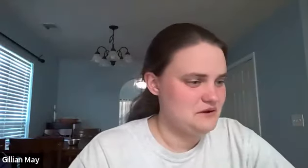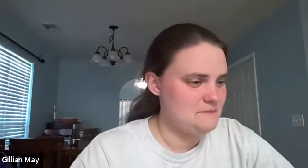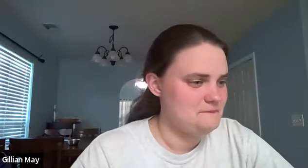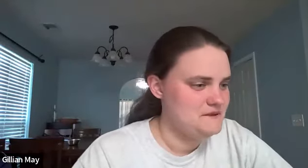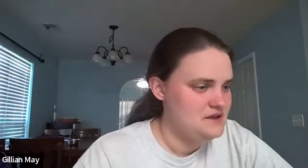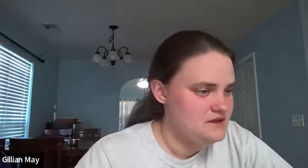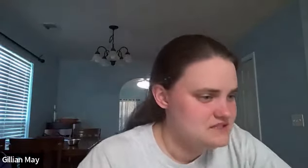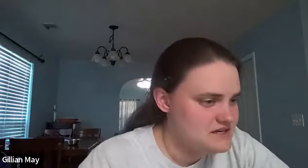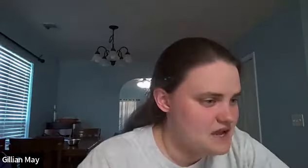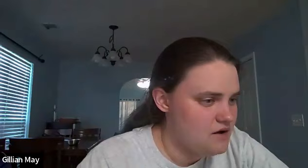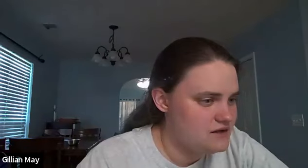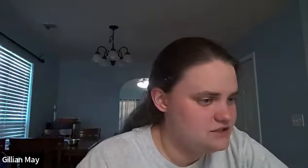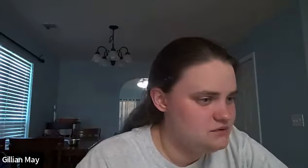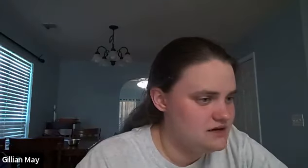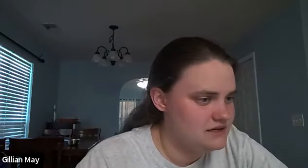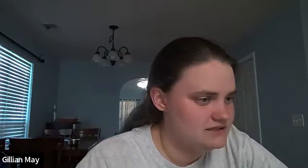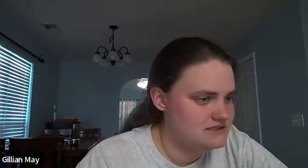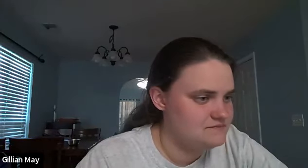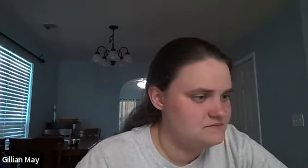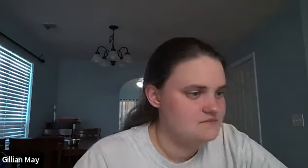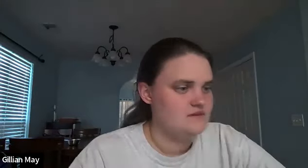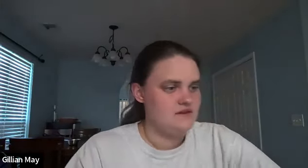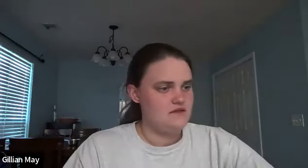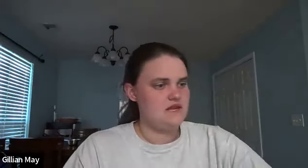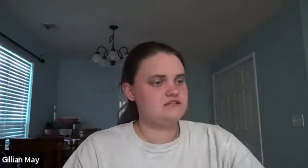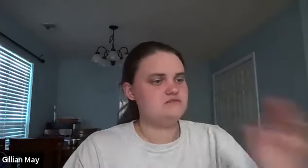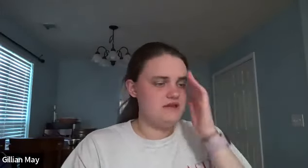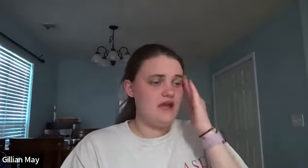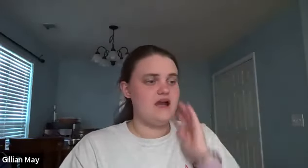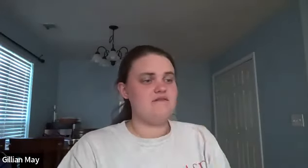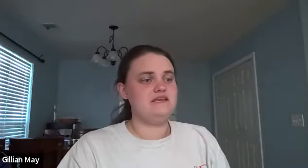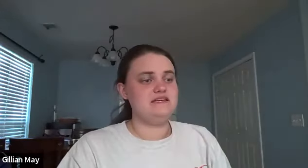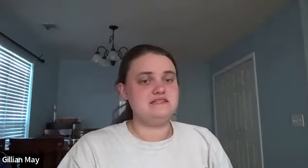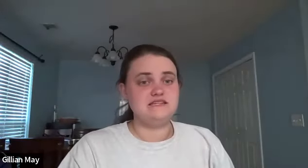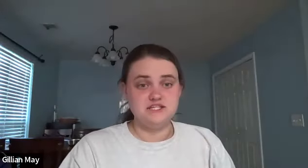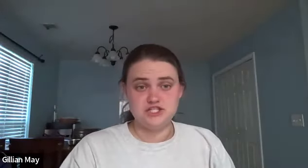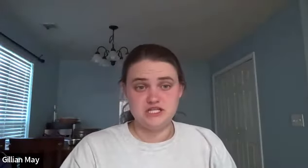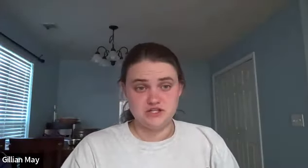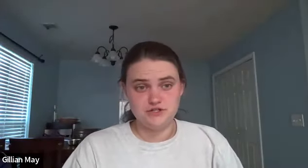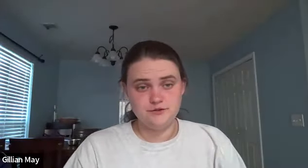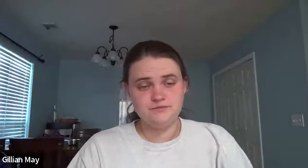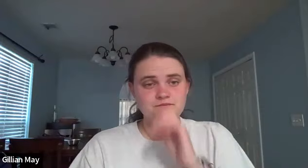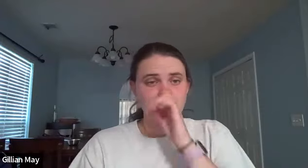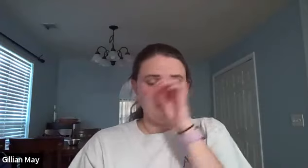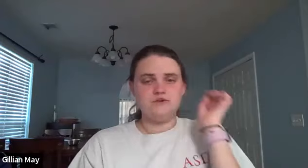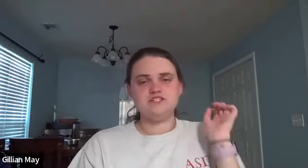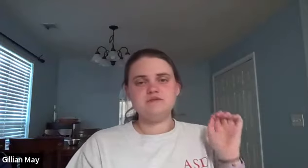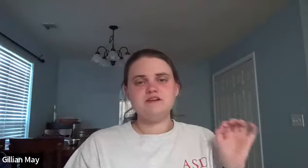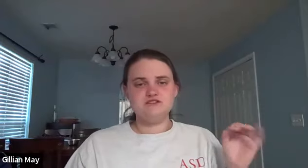Okay, so now on to our next. The next one we have is engineer, which is going to be also the